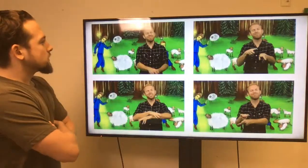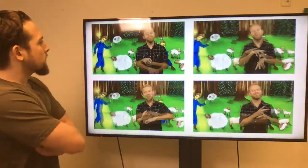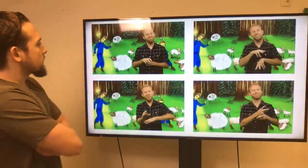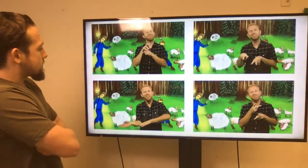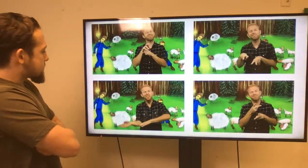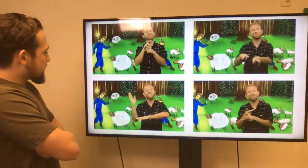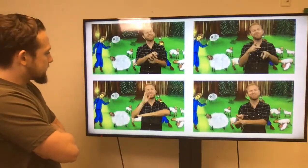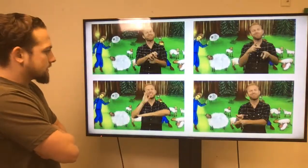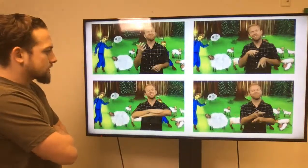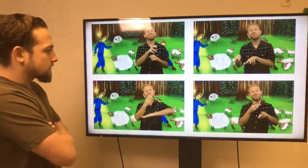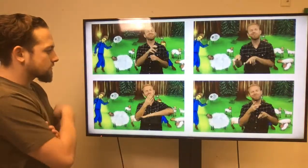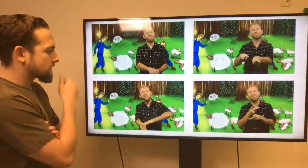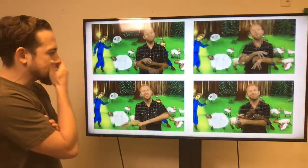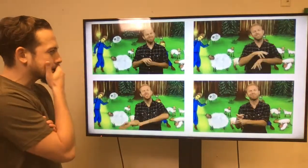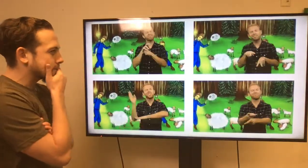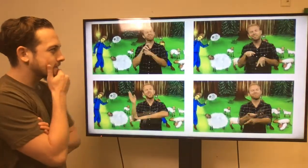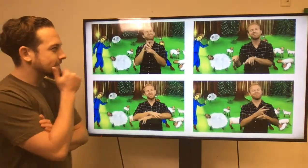What other movement patterns do you see?